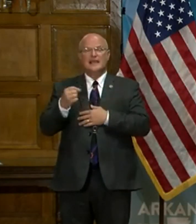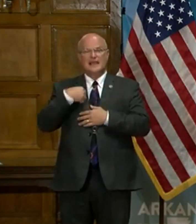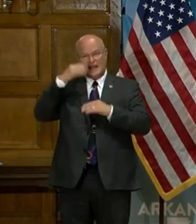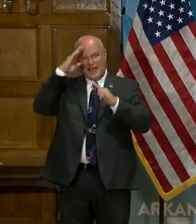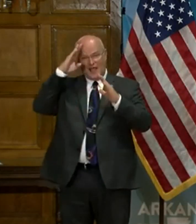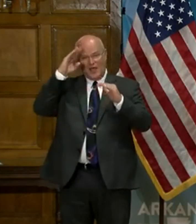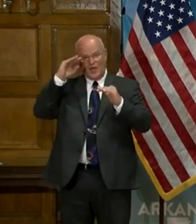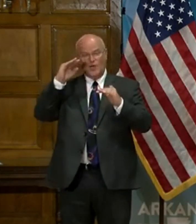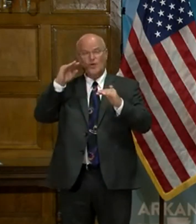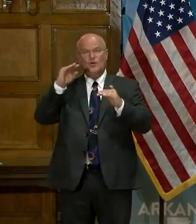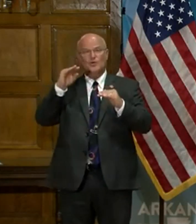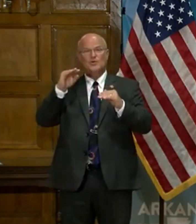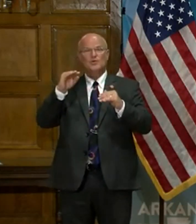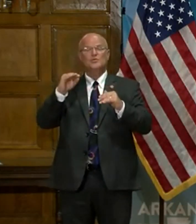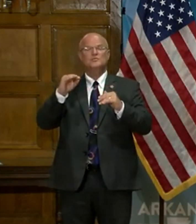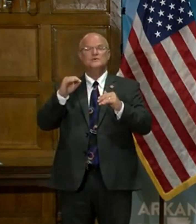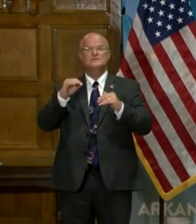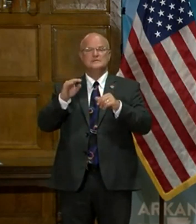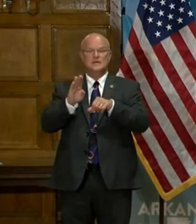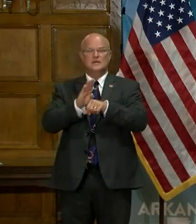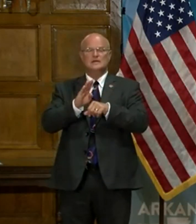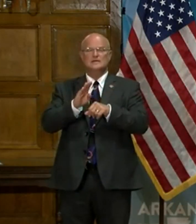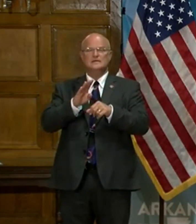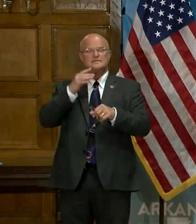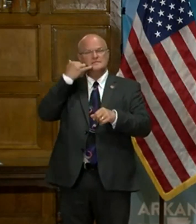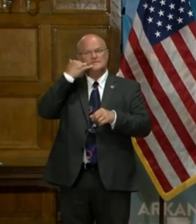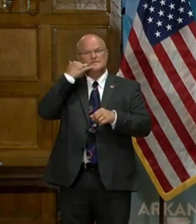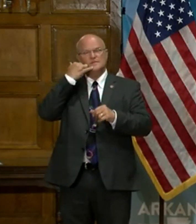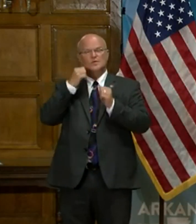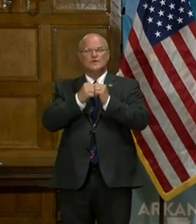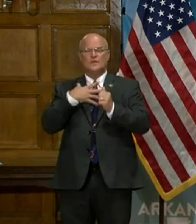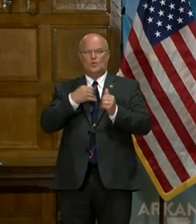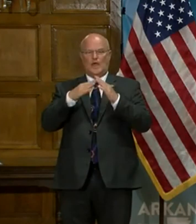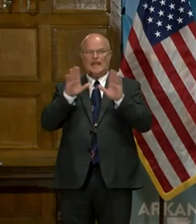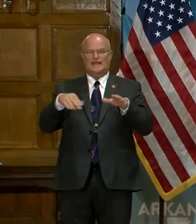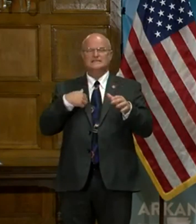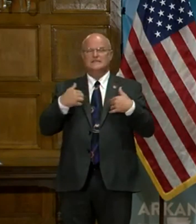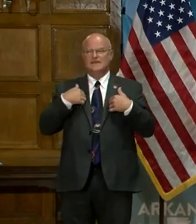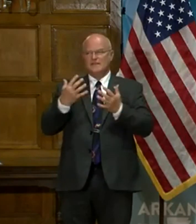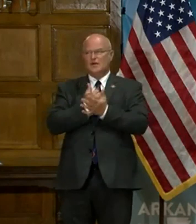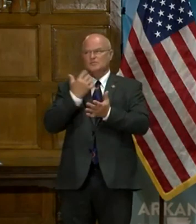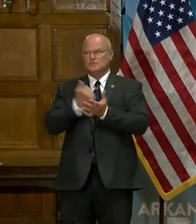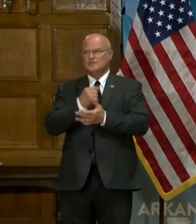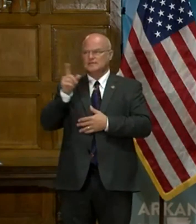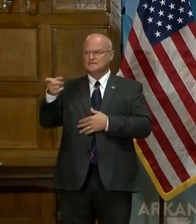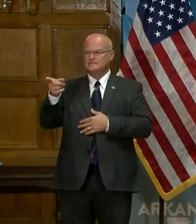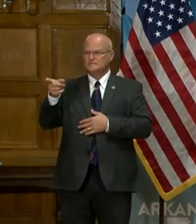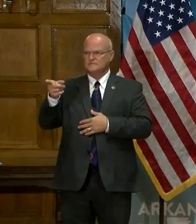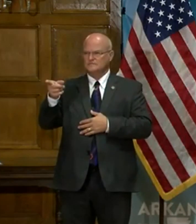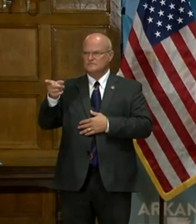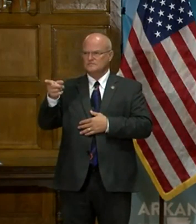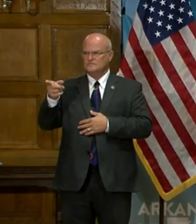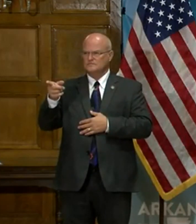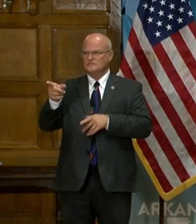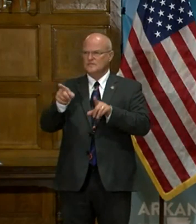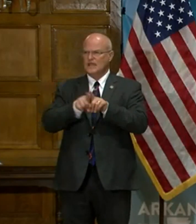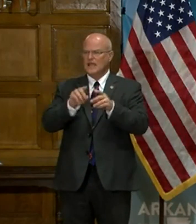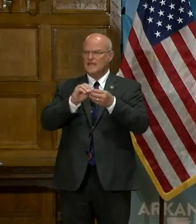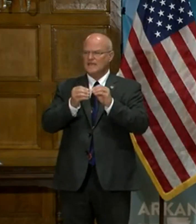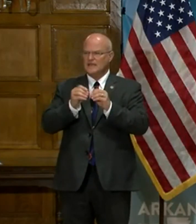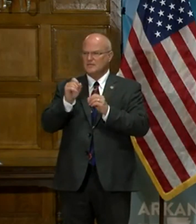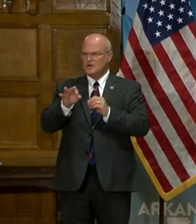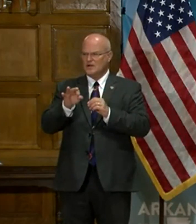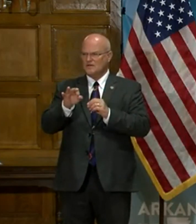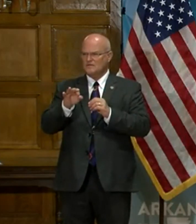I hope to be visiting with the White House on that as I have opportunity. Yes. Governor, as the